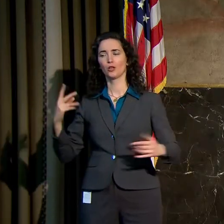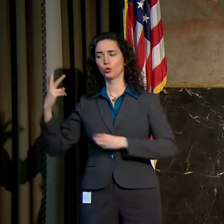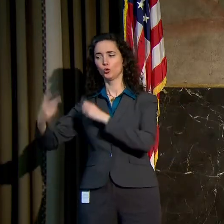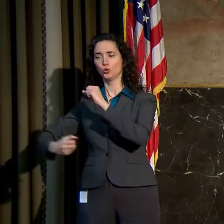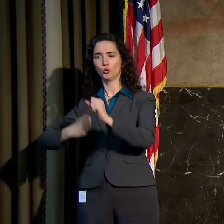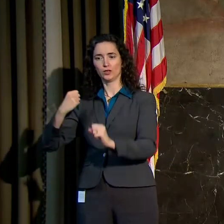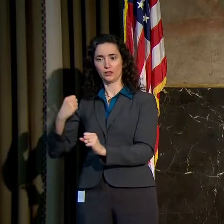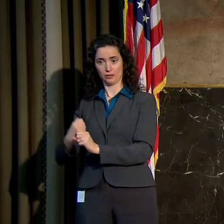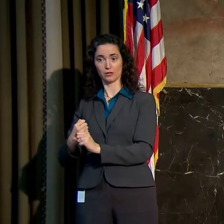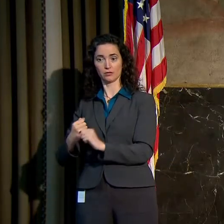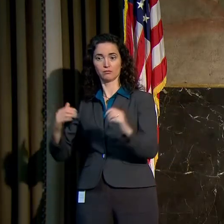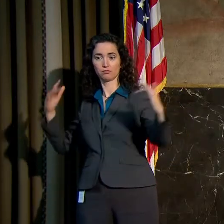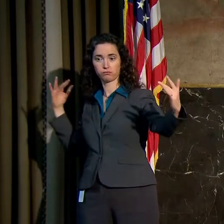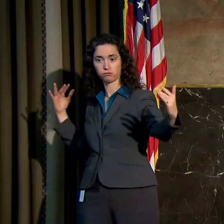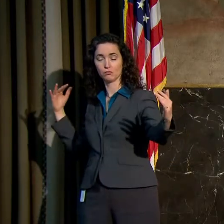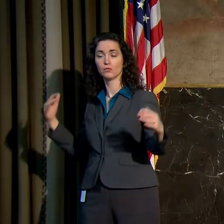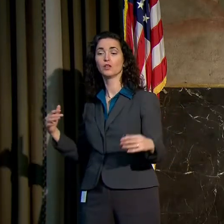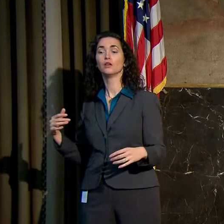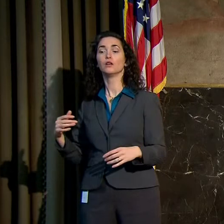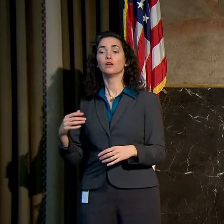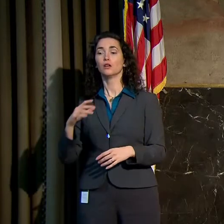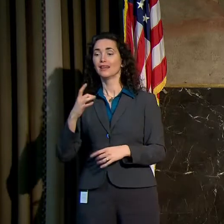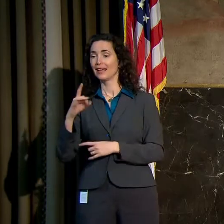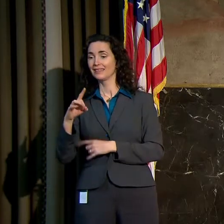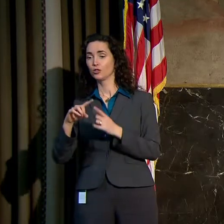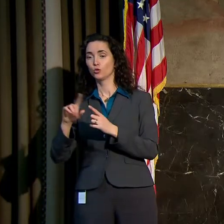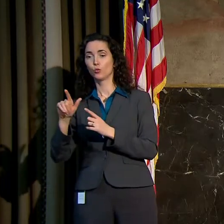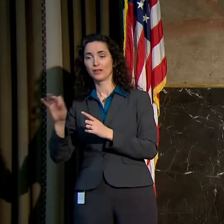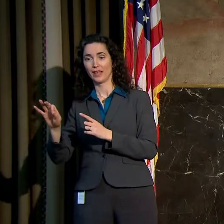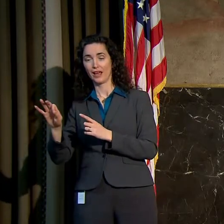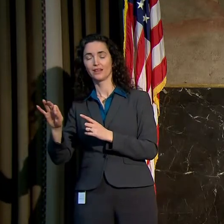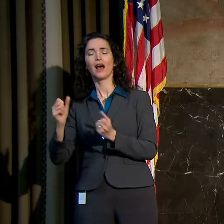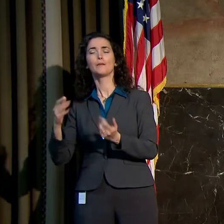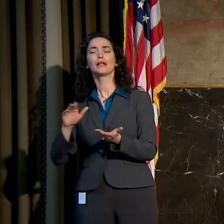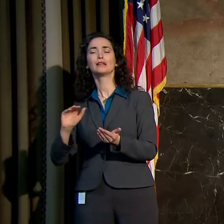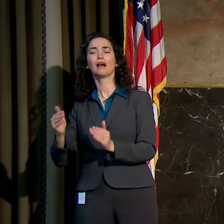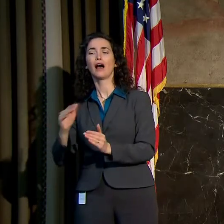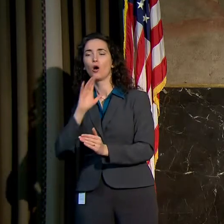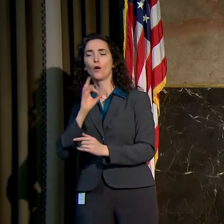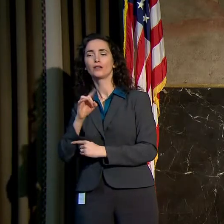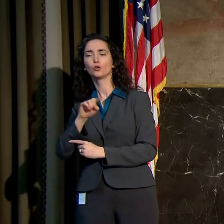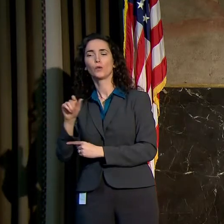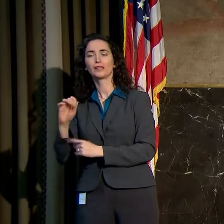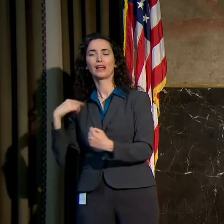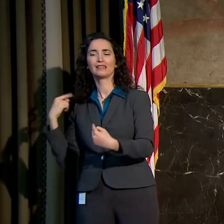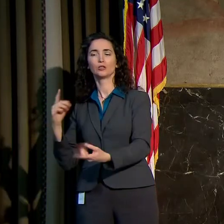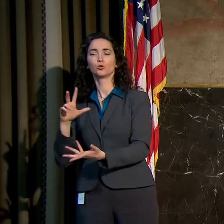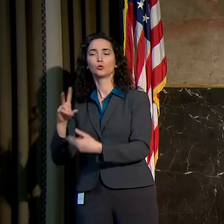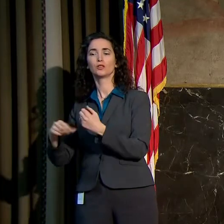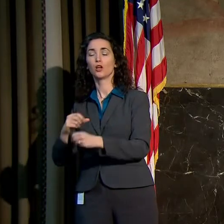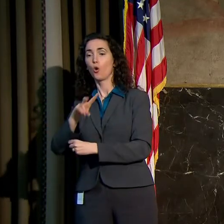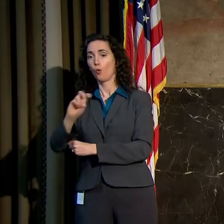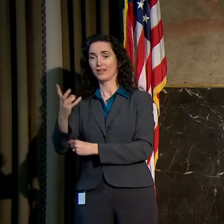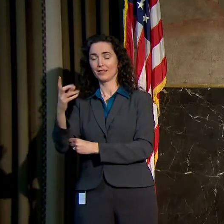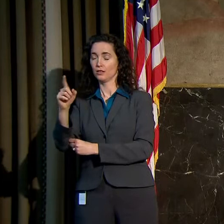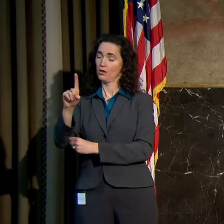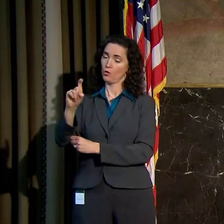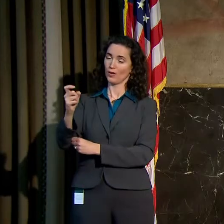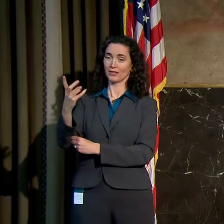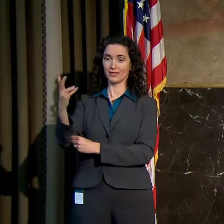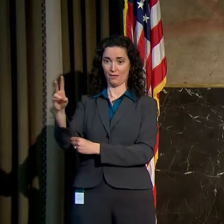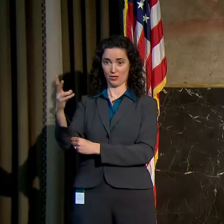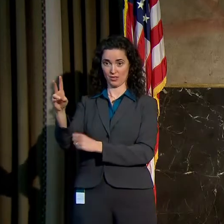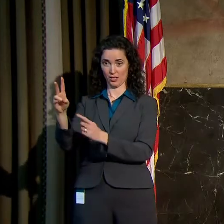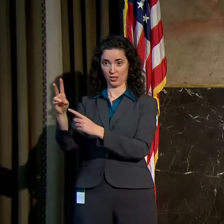a total of 117 individuals 18 and 29 years old have died from COVID. And we've had